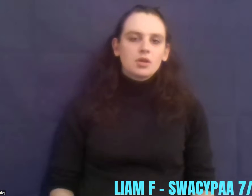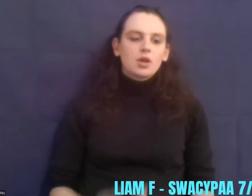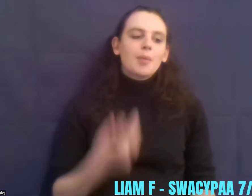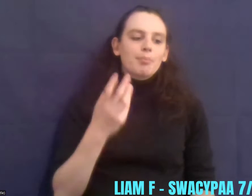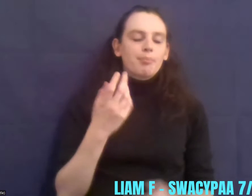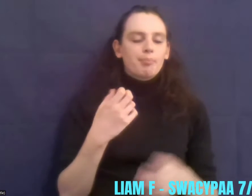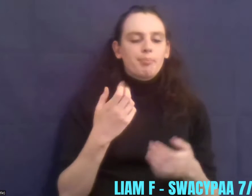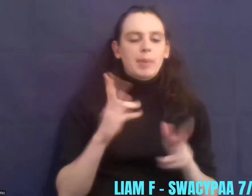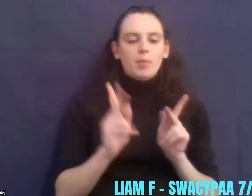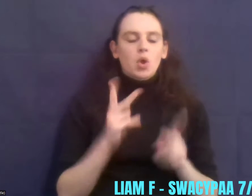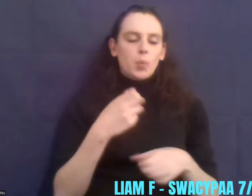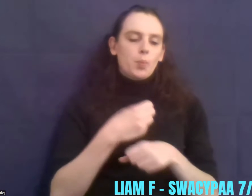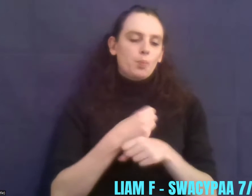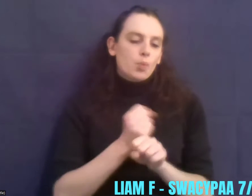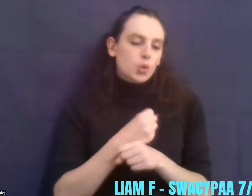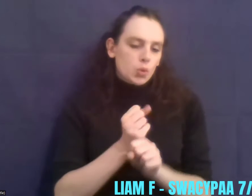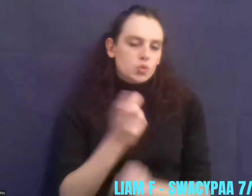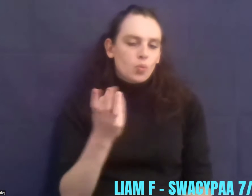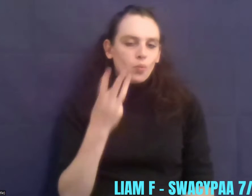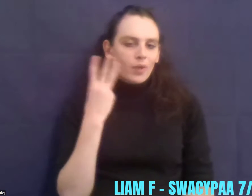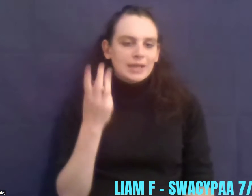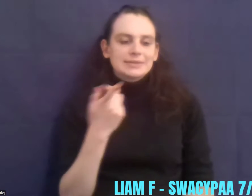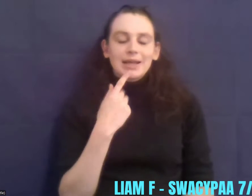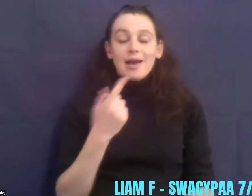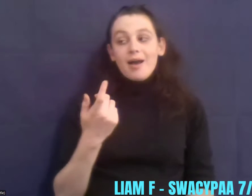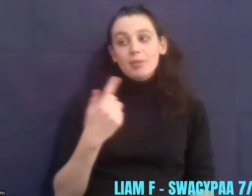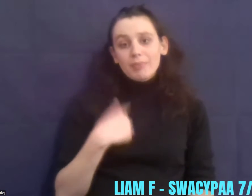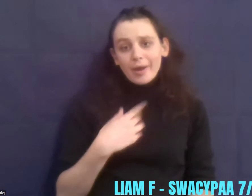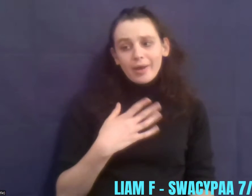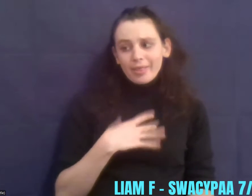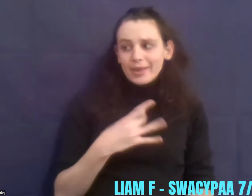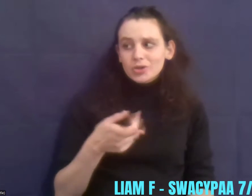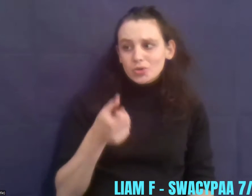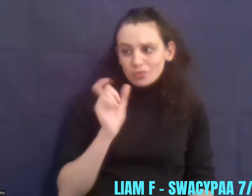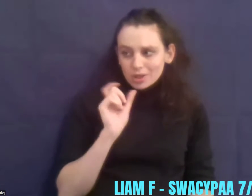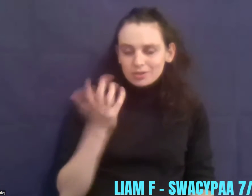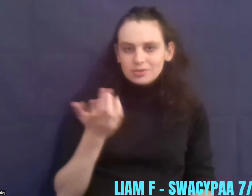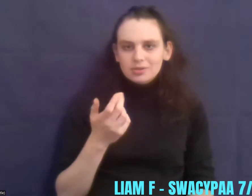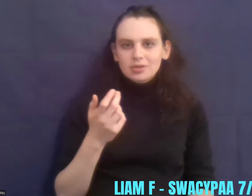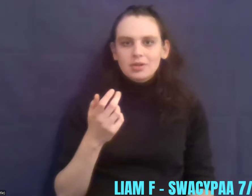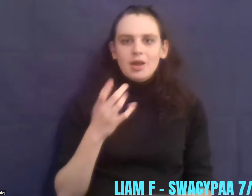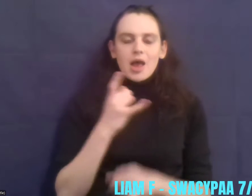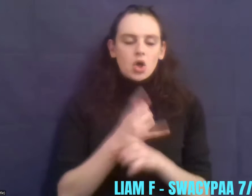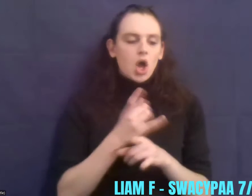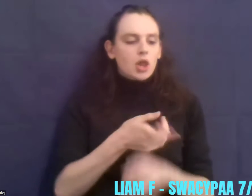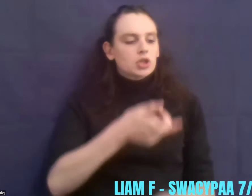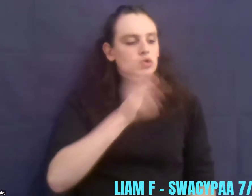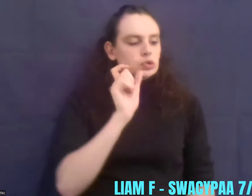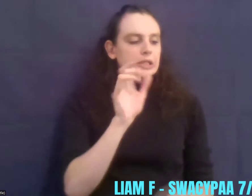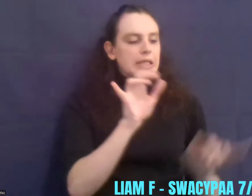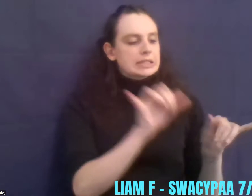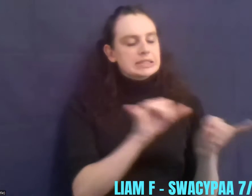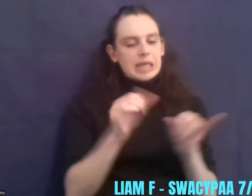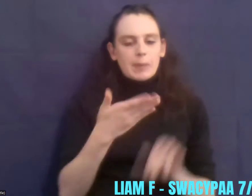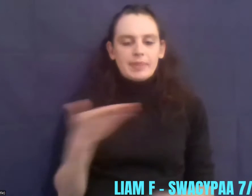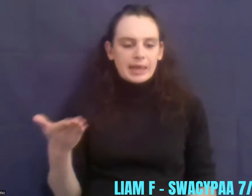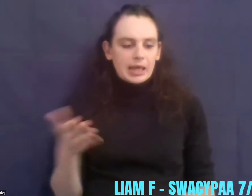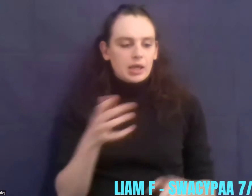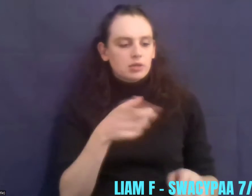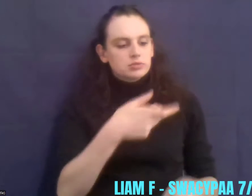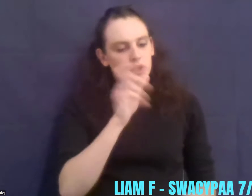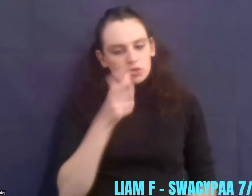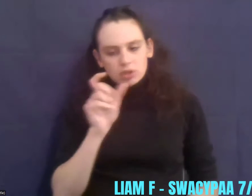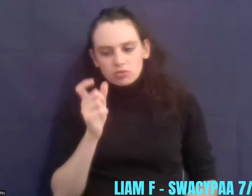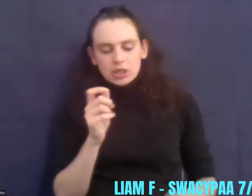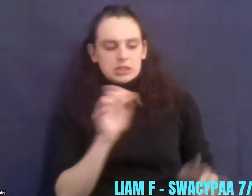like, uh, I like to drink, an alcoholic spends his day drinking the same thing. A winemaker, only difference is he